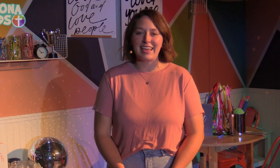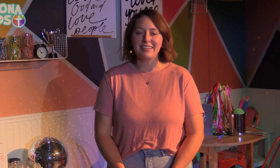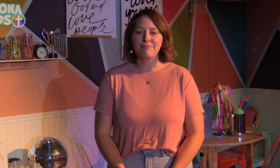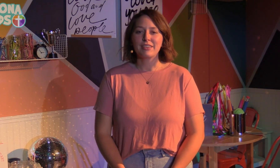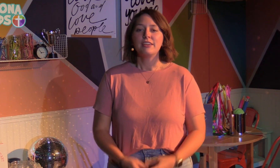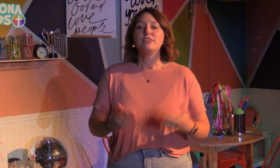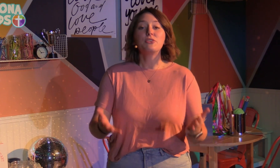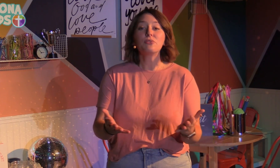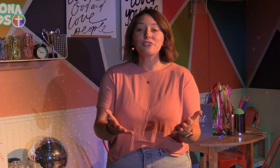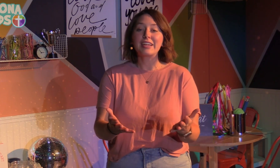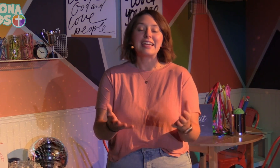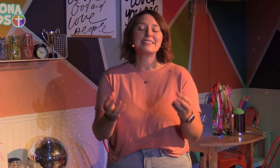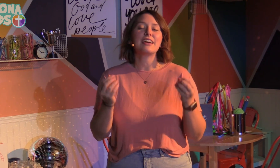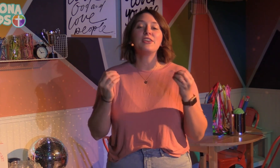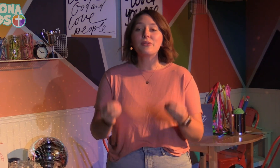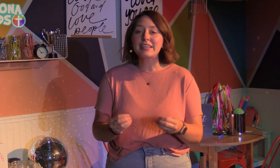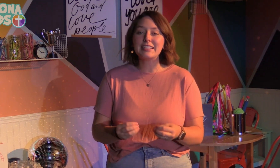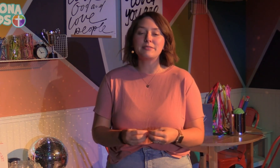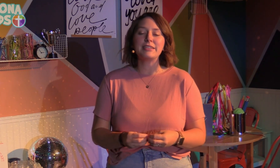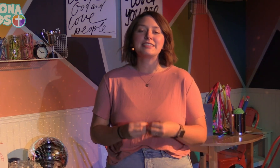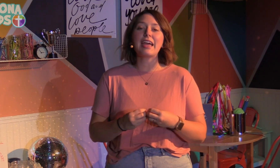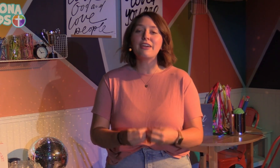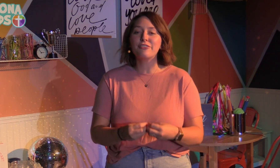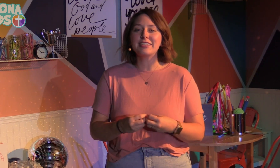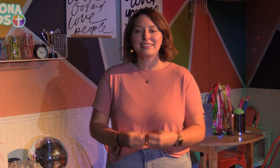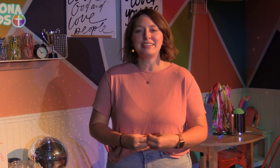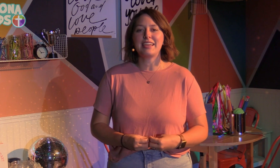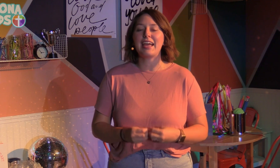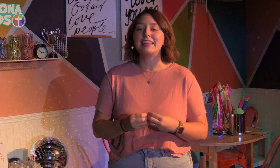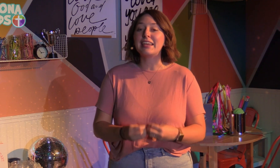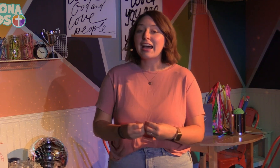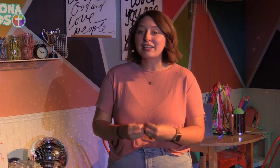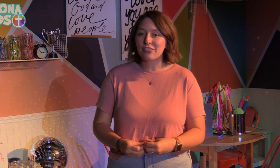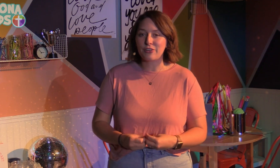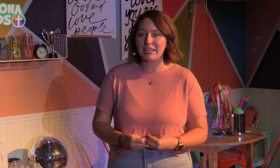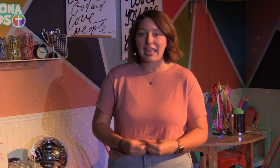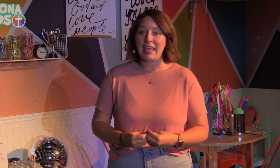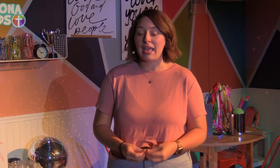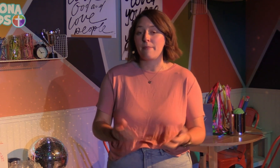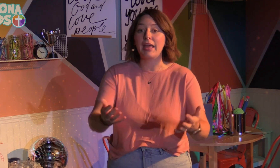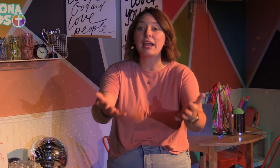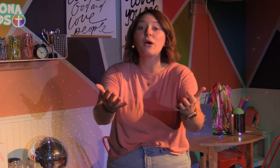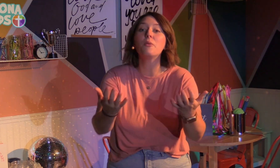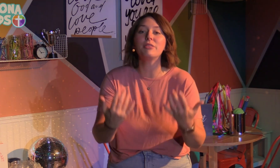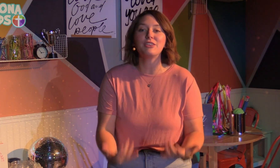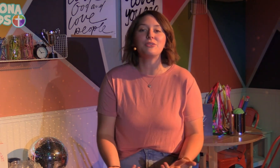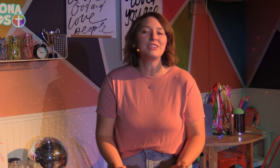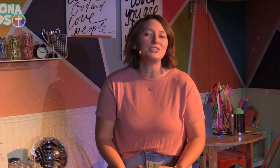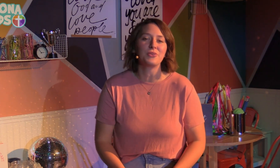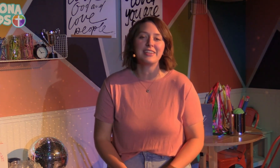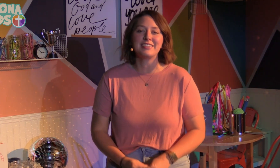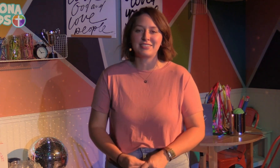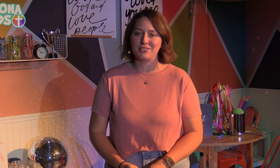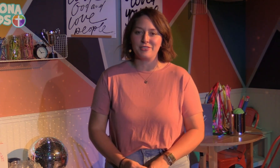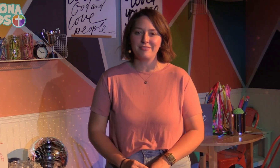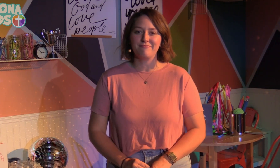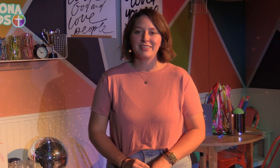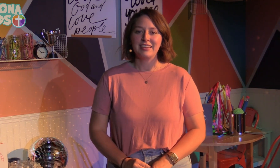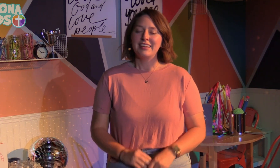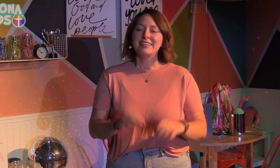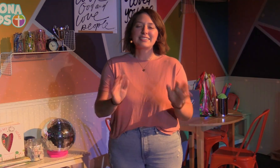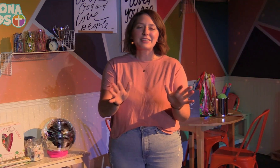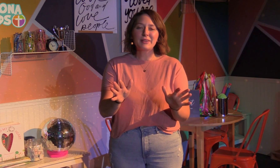together today. Don't forget, Anona Kids meets every Sunday at 9:30 a.m., and I hope that you can join us